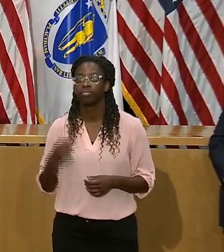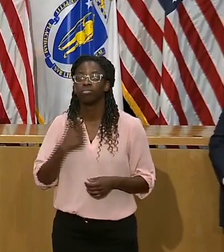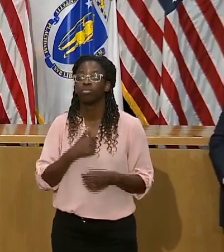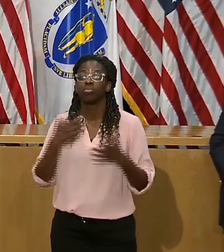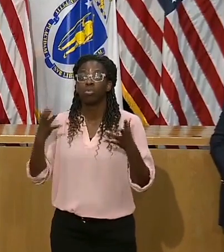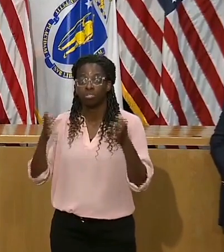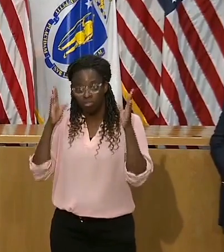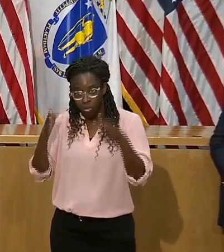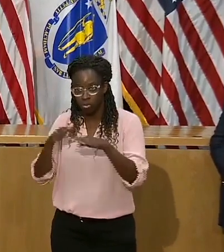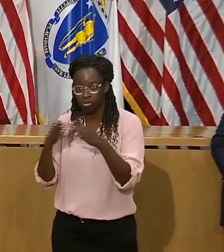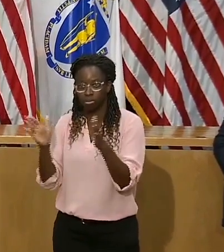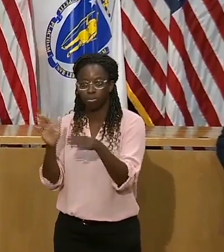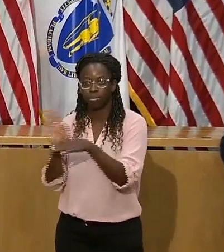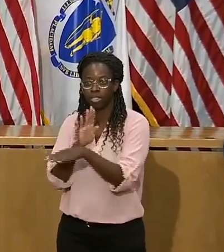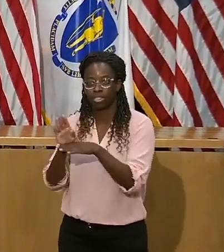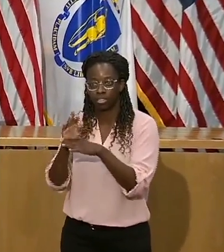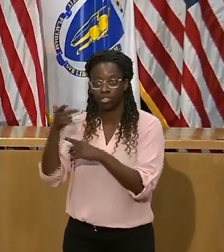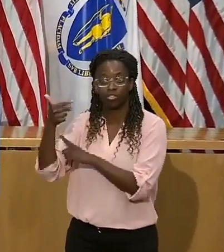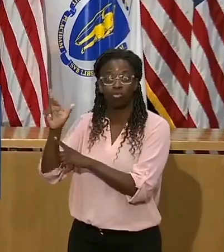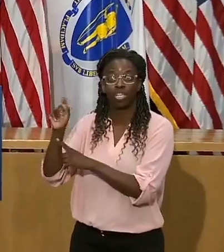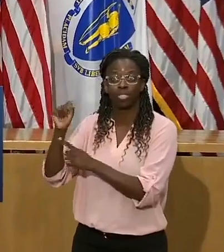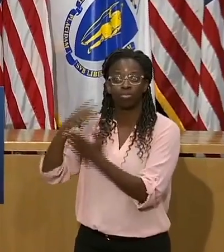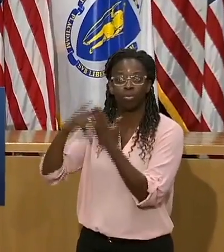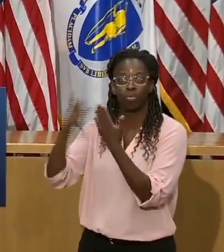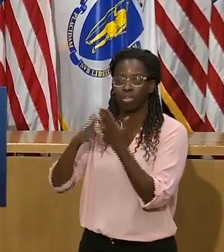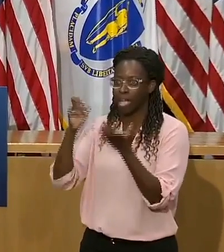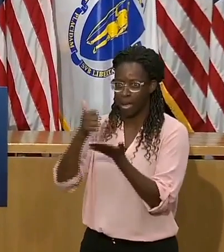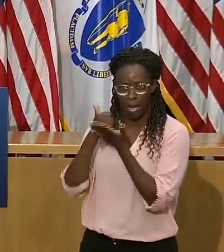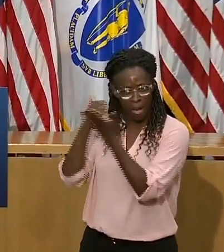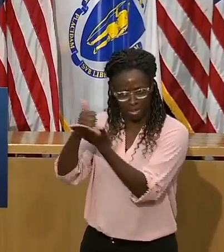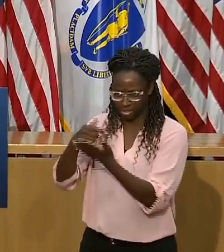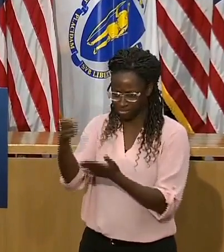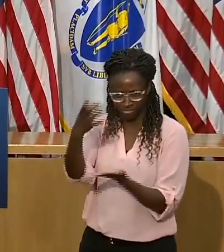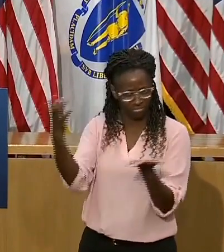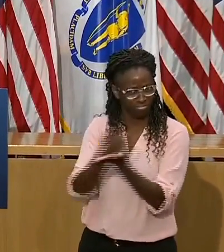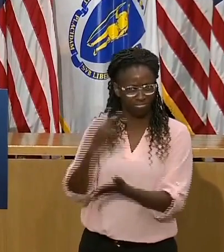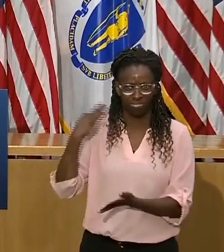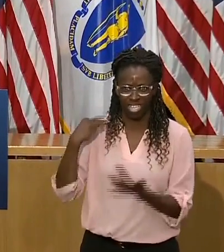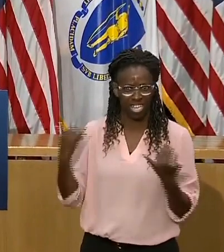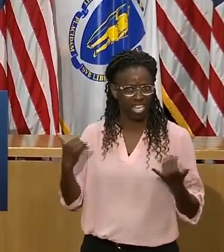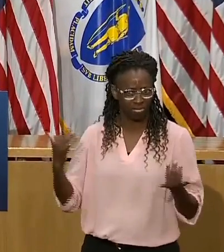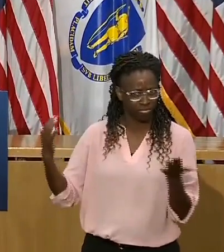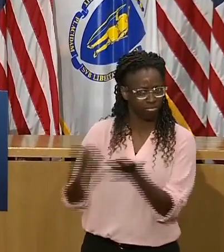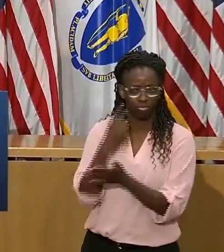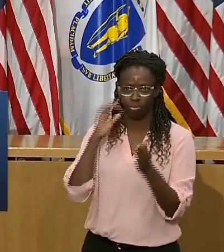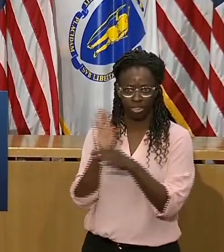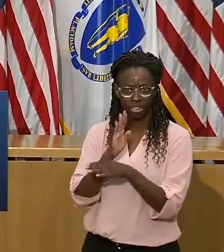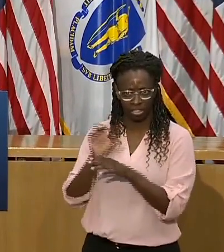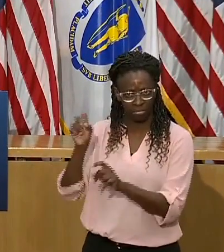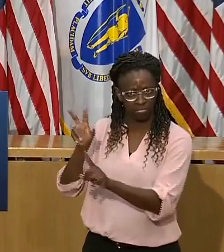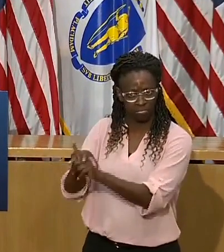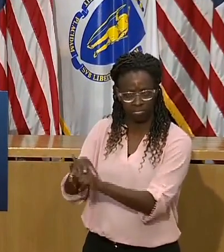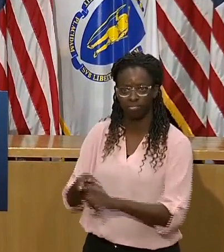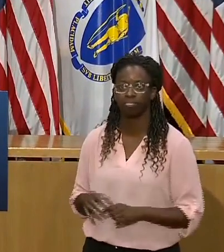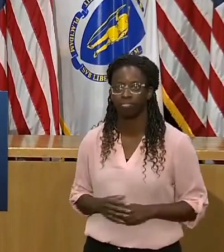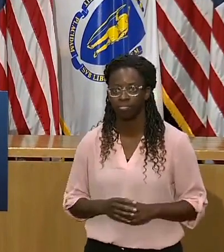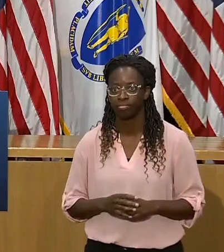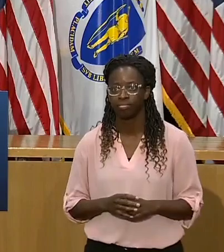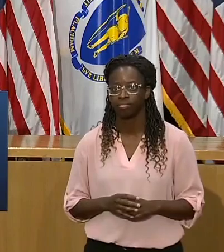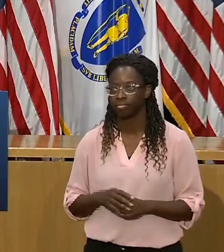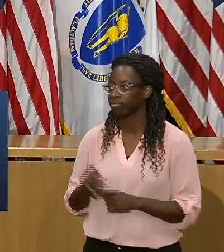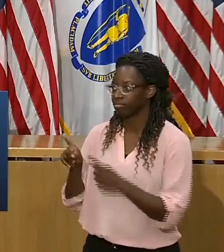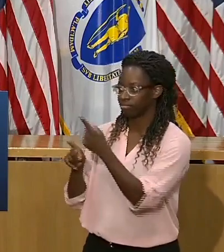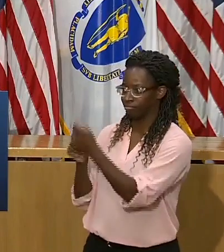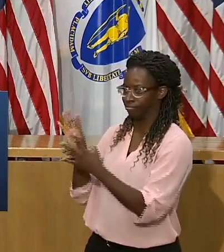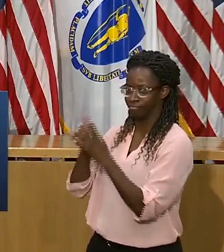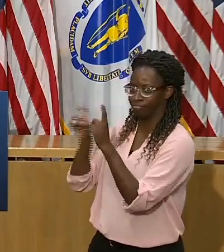today. And so it's going to make a big difference quickly, Yeah. is essentially. Yeah, I mean, I think a lot of this will be, if all goes according to plan,